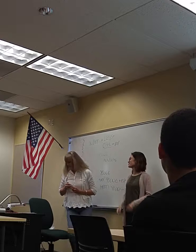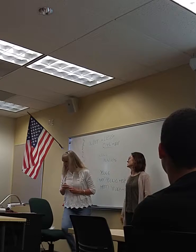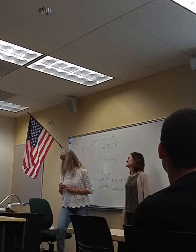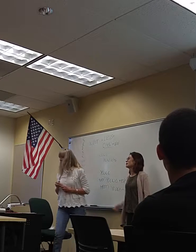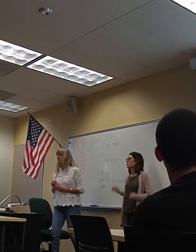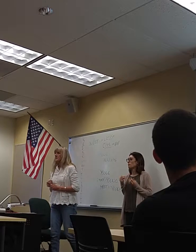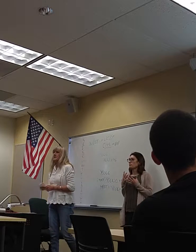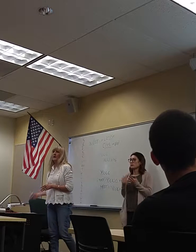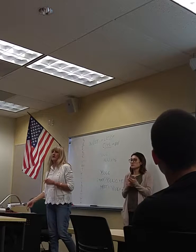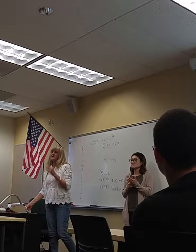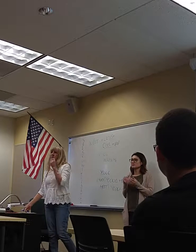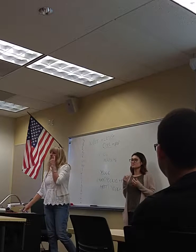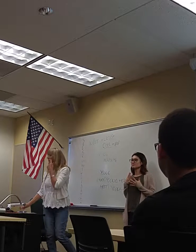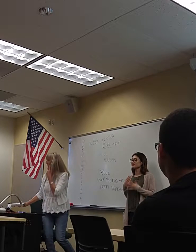sometimes. So how do you sign without?